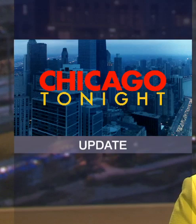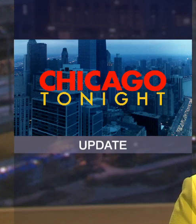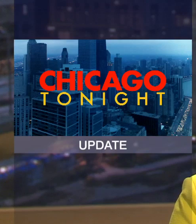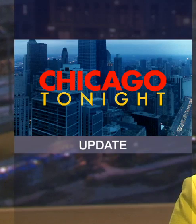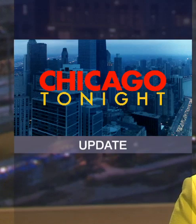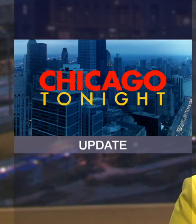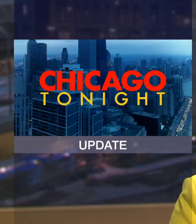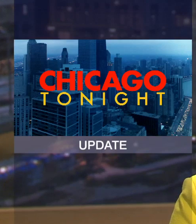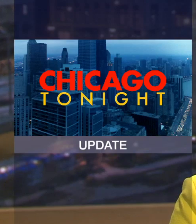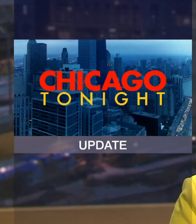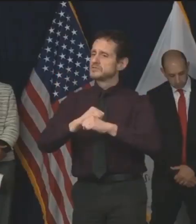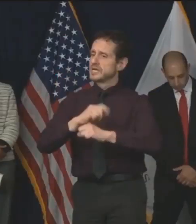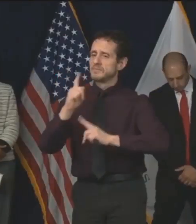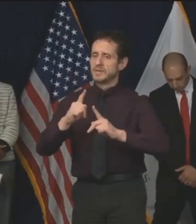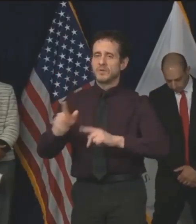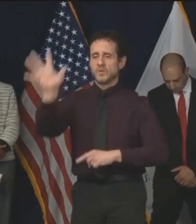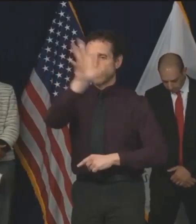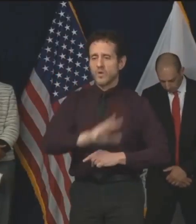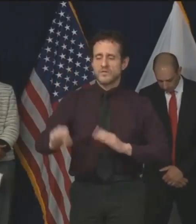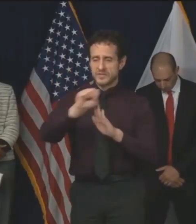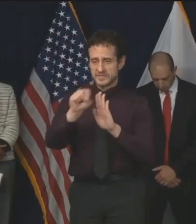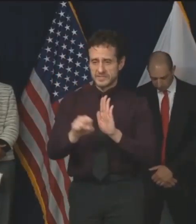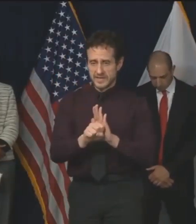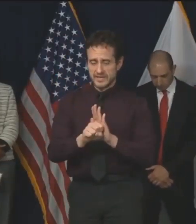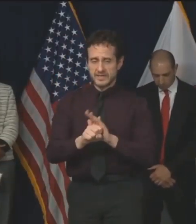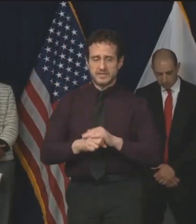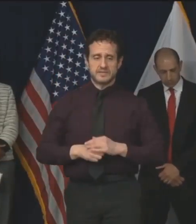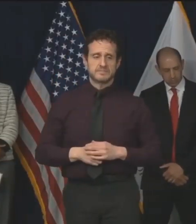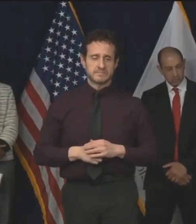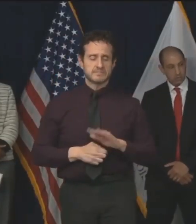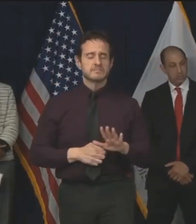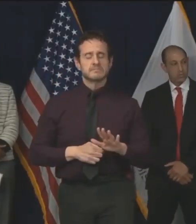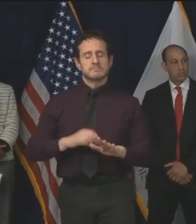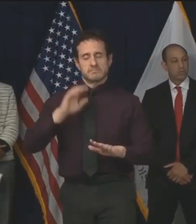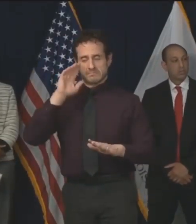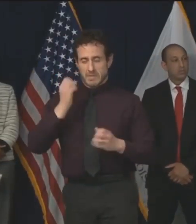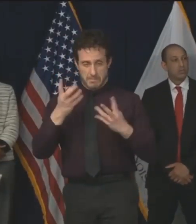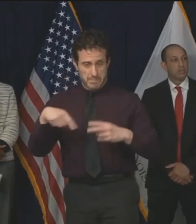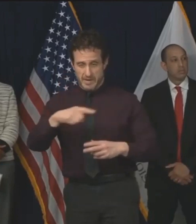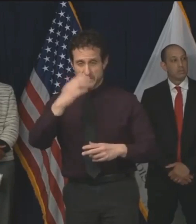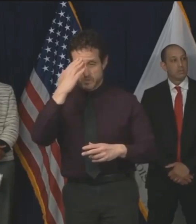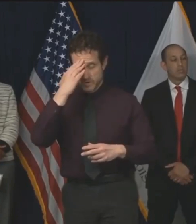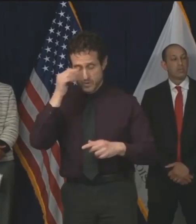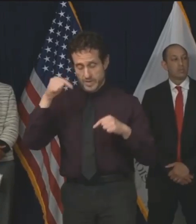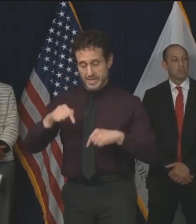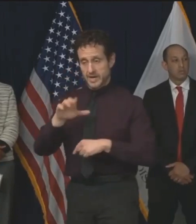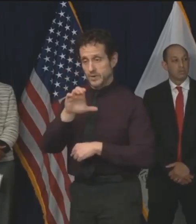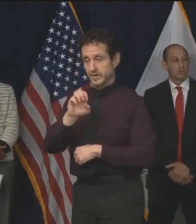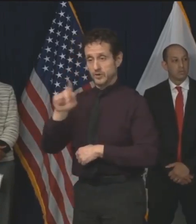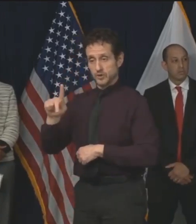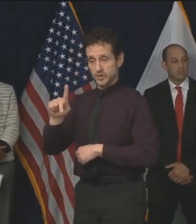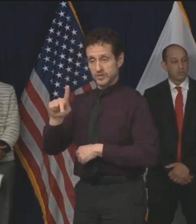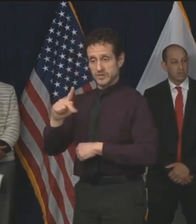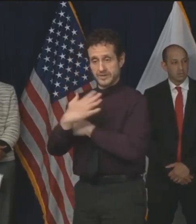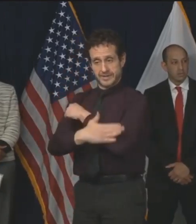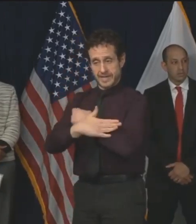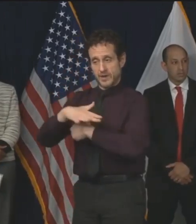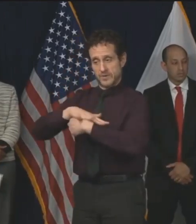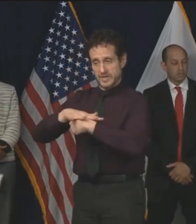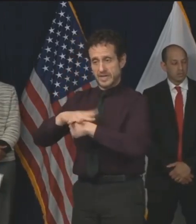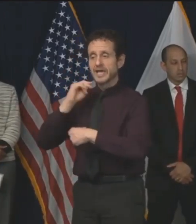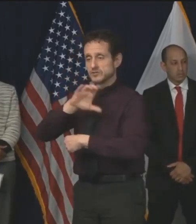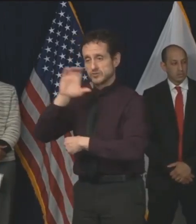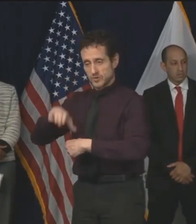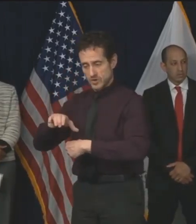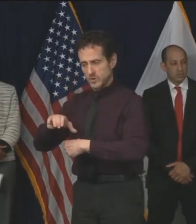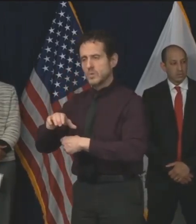and 16 deaths. We've had a larger outbreak, as many of you know, in Cook County and Chicago than in other areas of the